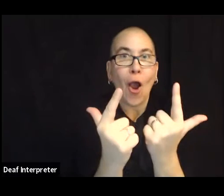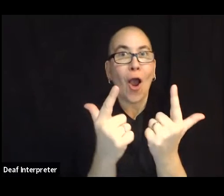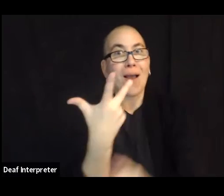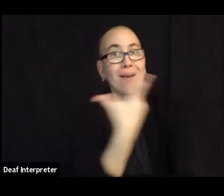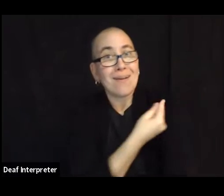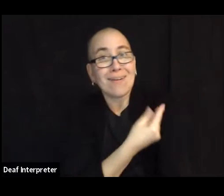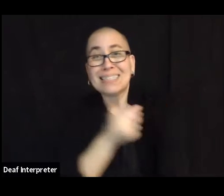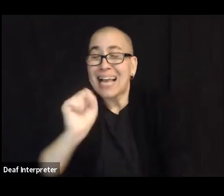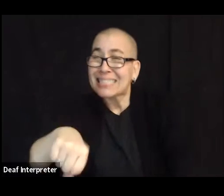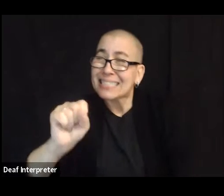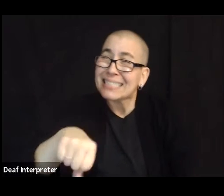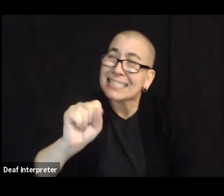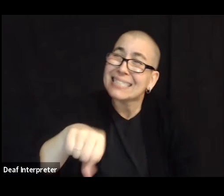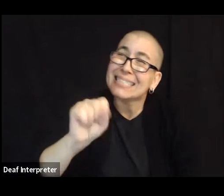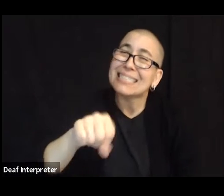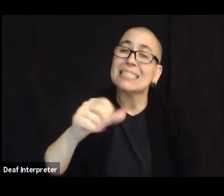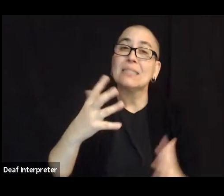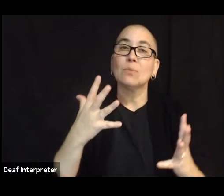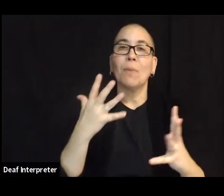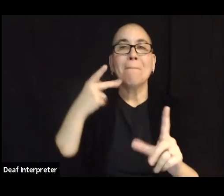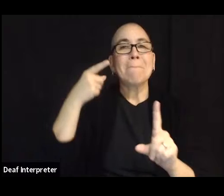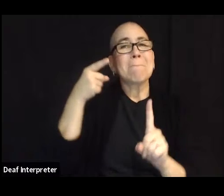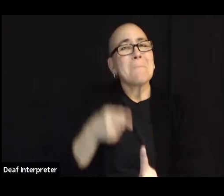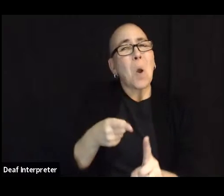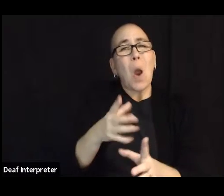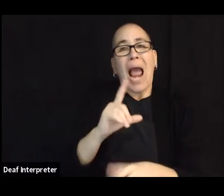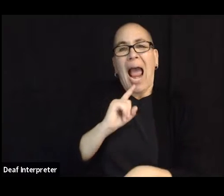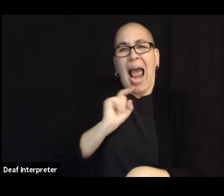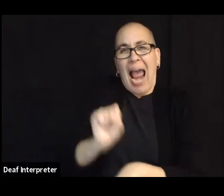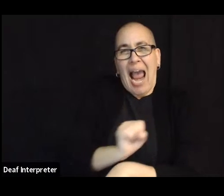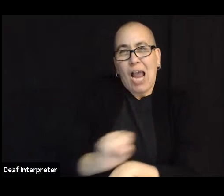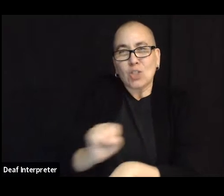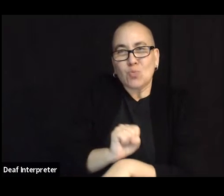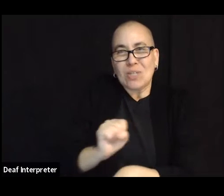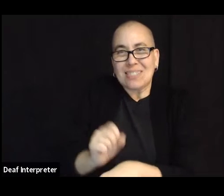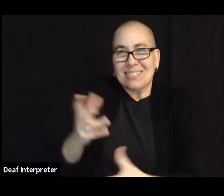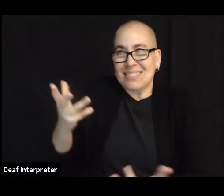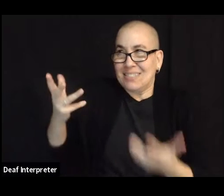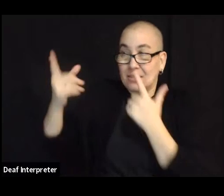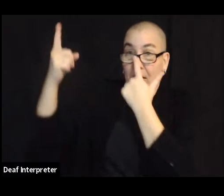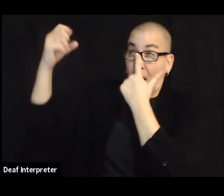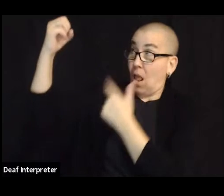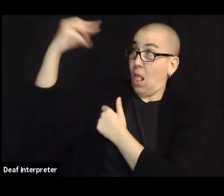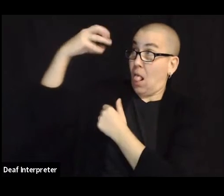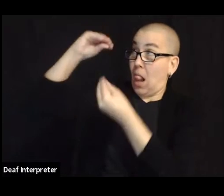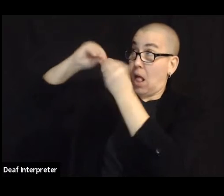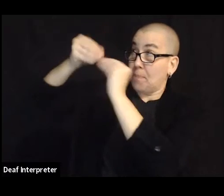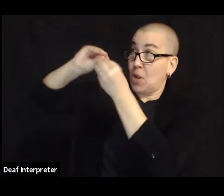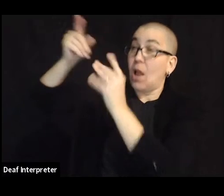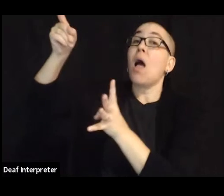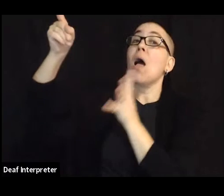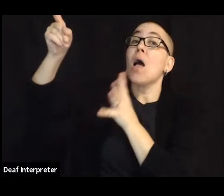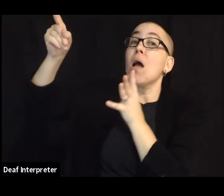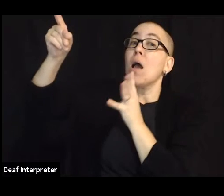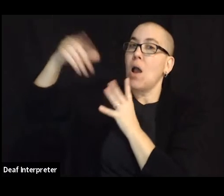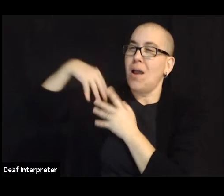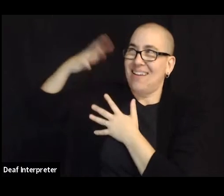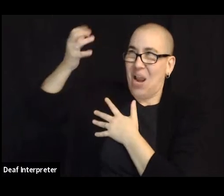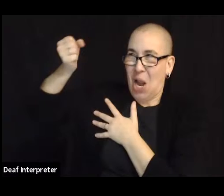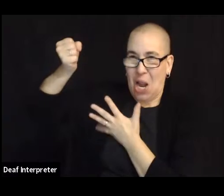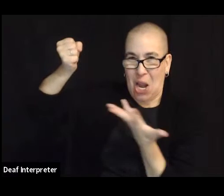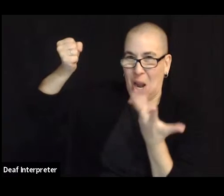vaccine, adding more groups to the list that can be vaccinated, you